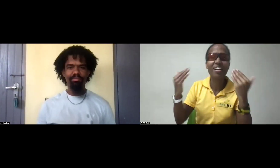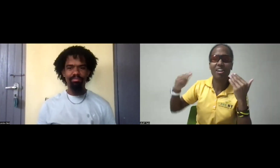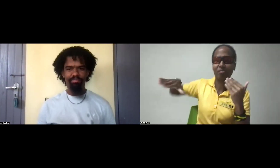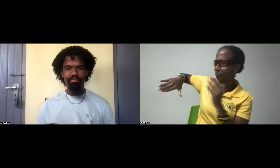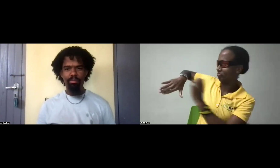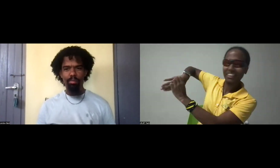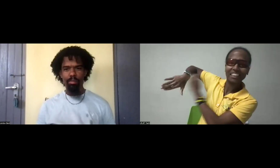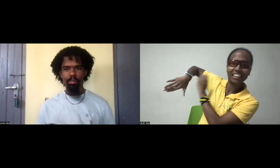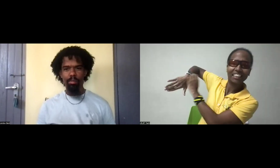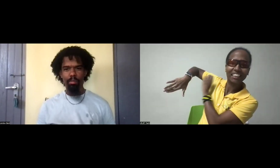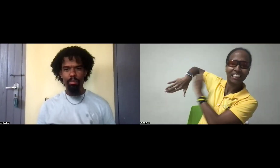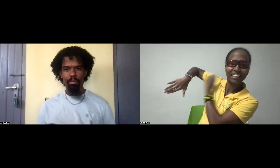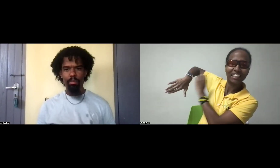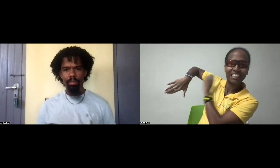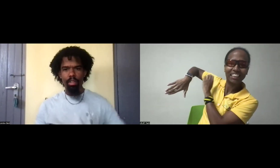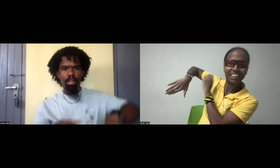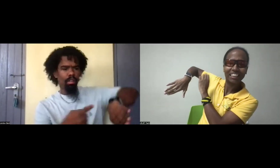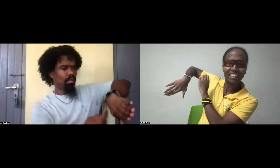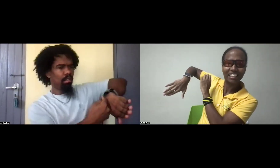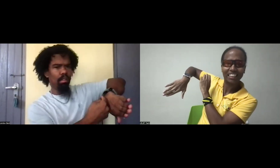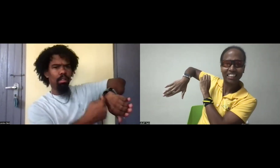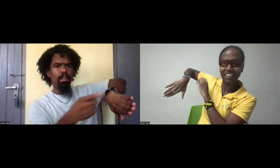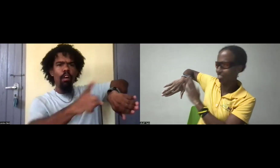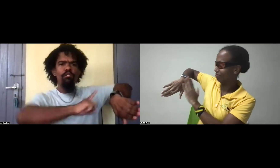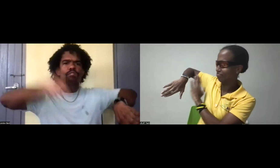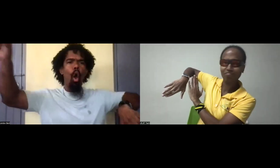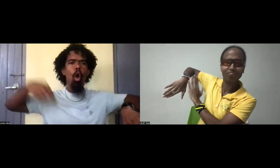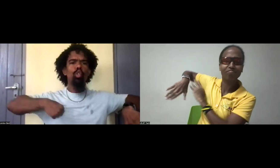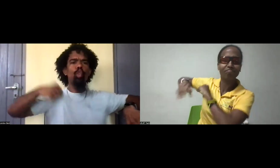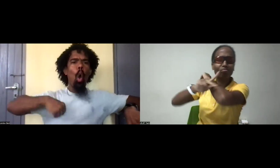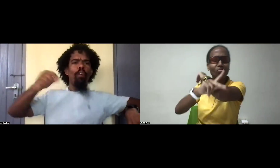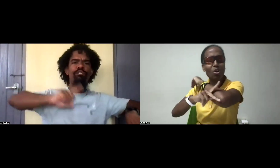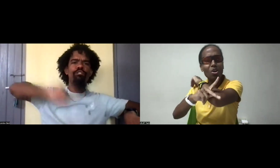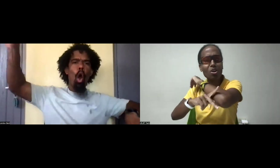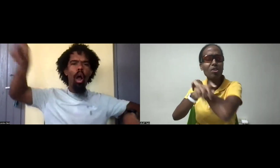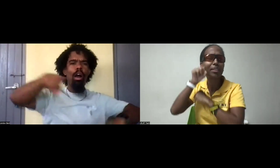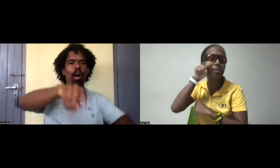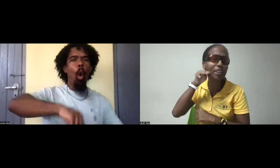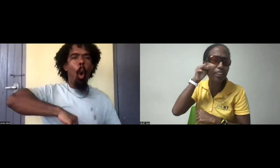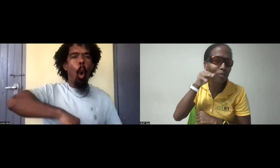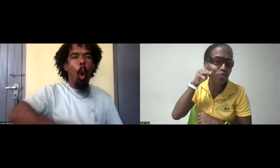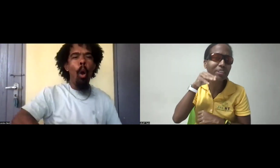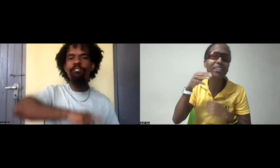All right, nice. So now we're looking at the eastern side. The eastern side. Portland,